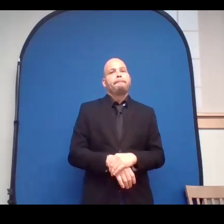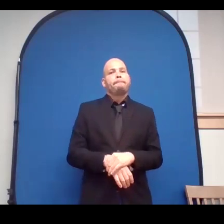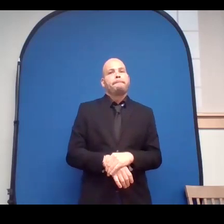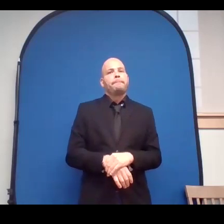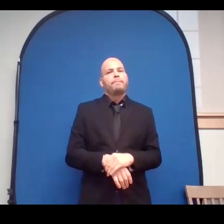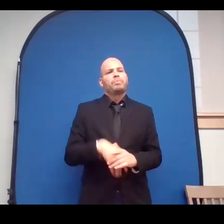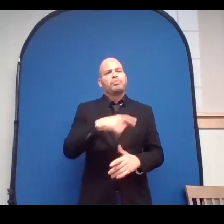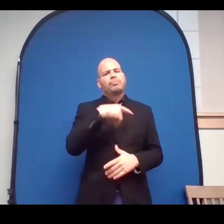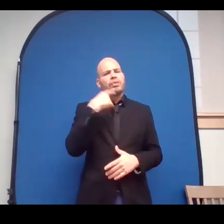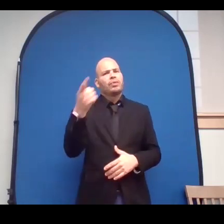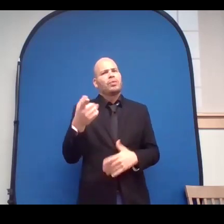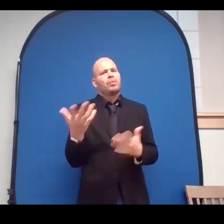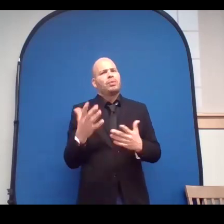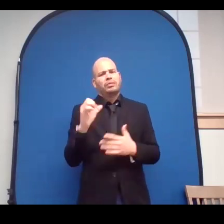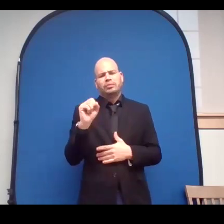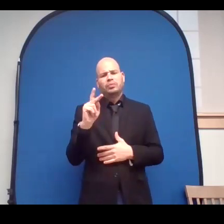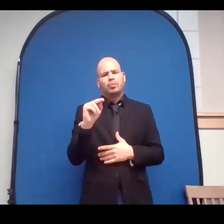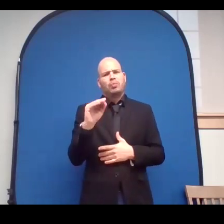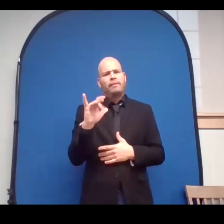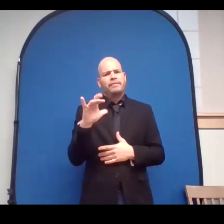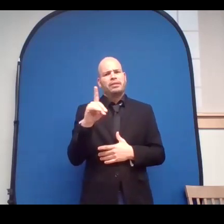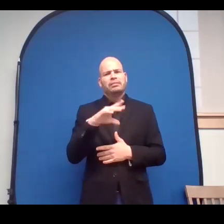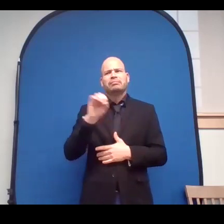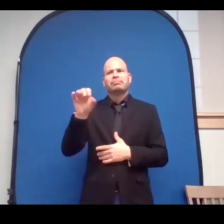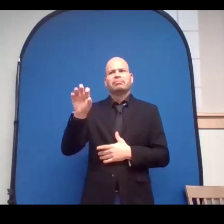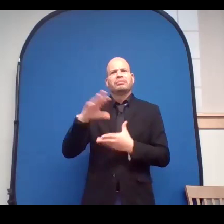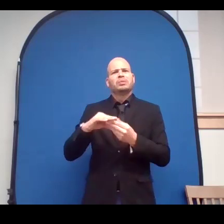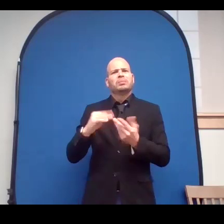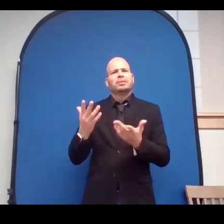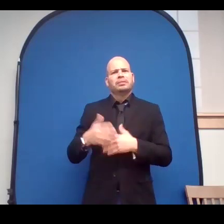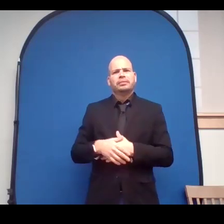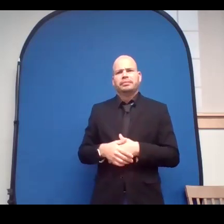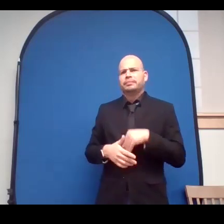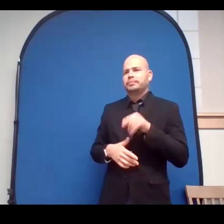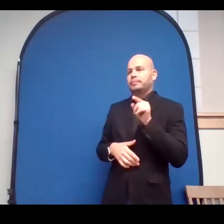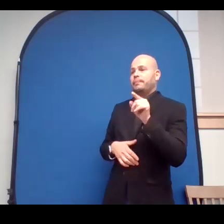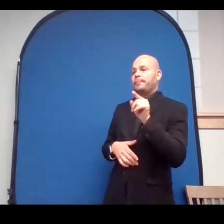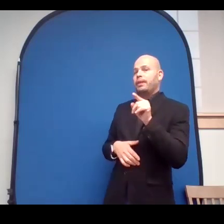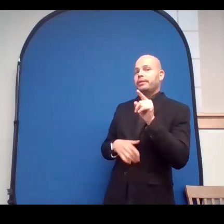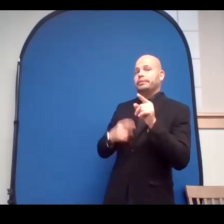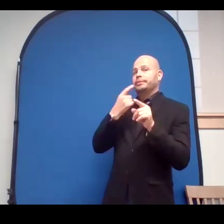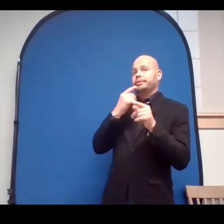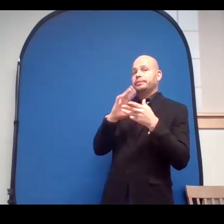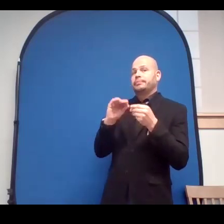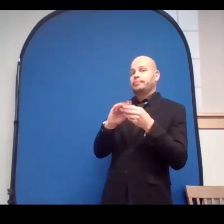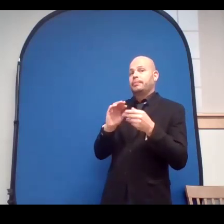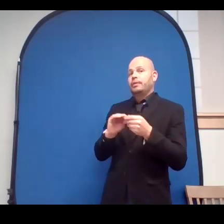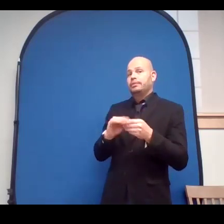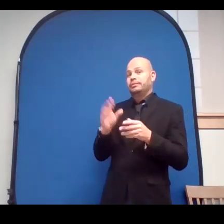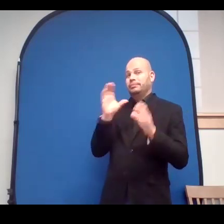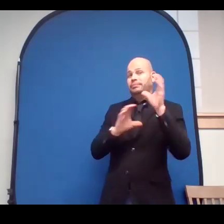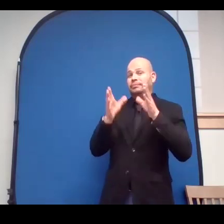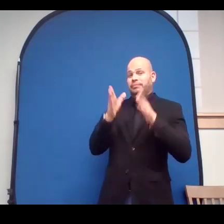him? He said that he was looking for someone higher in command than me, which was